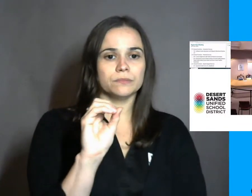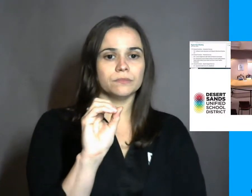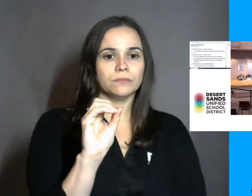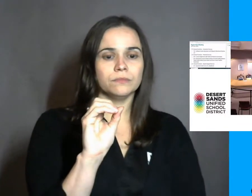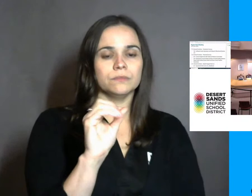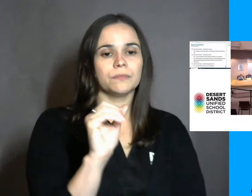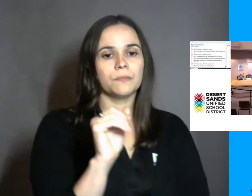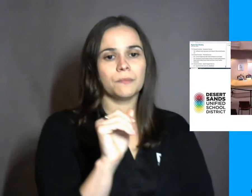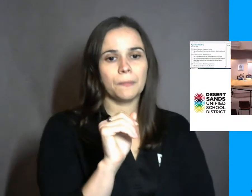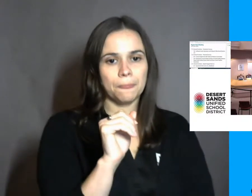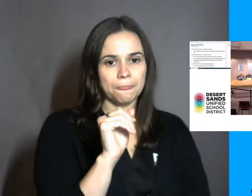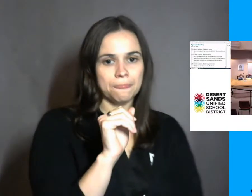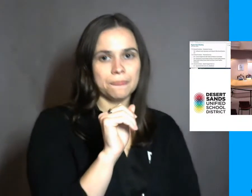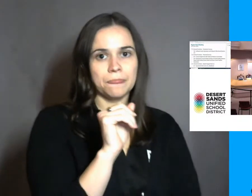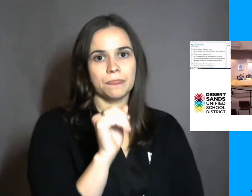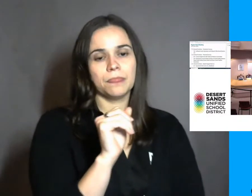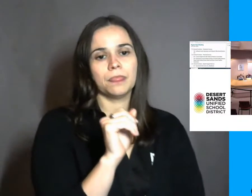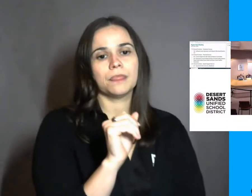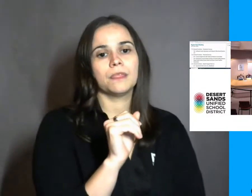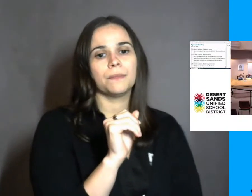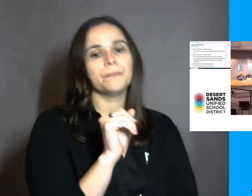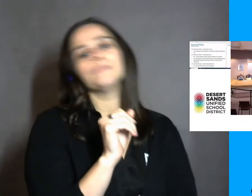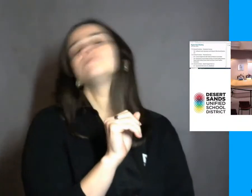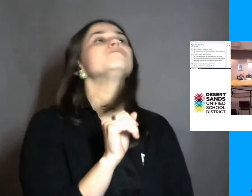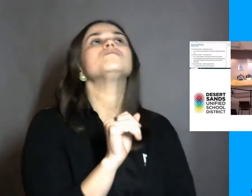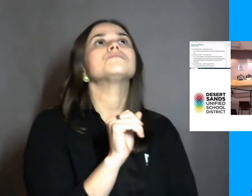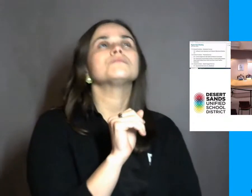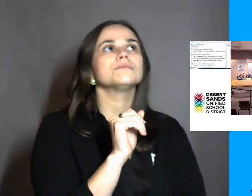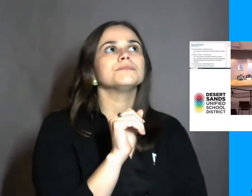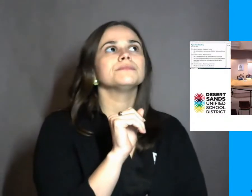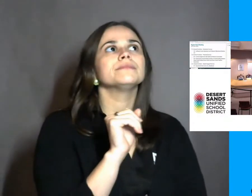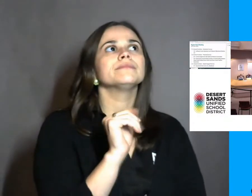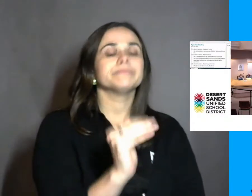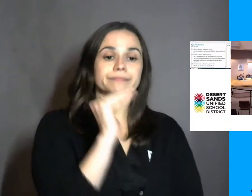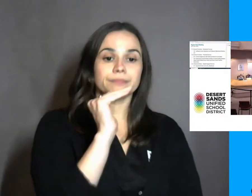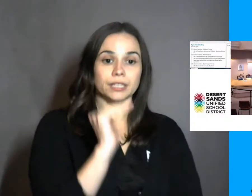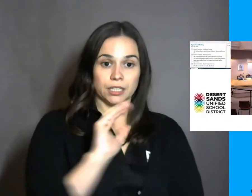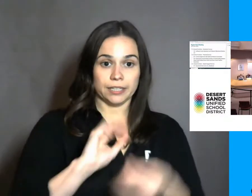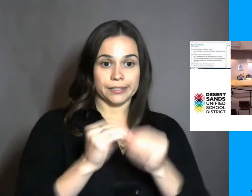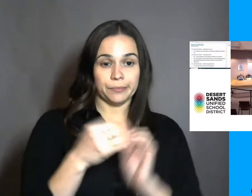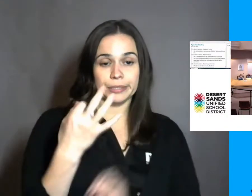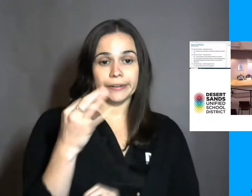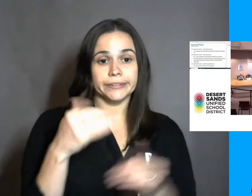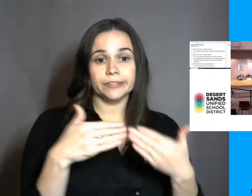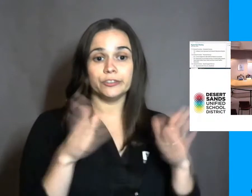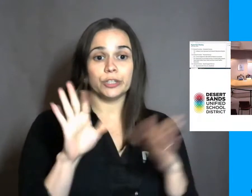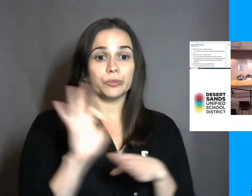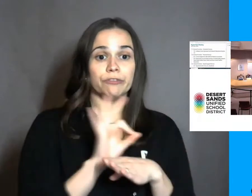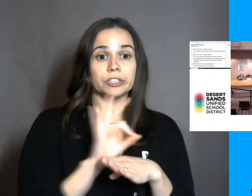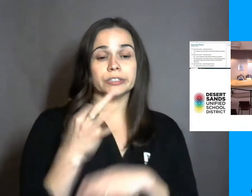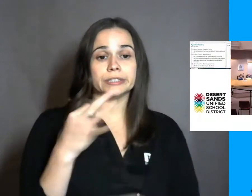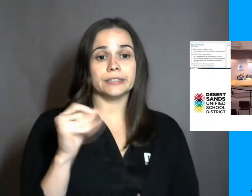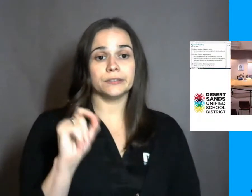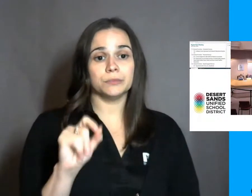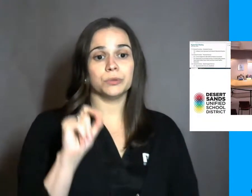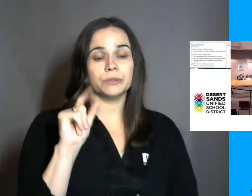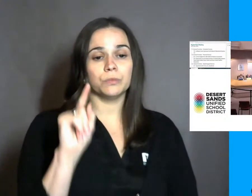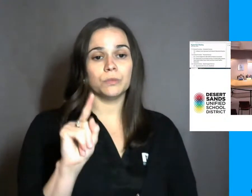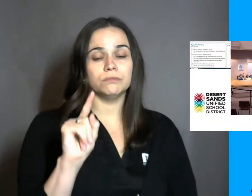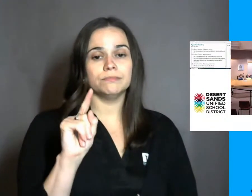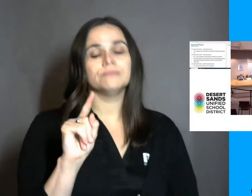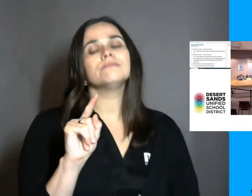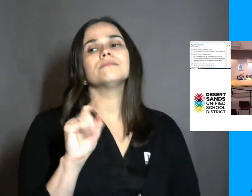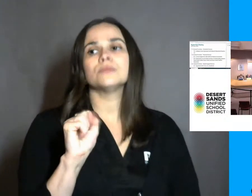And we're moving on to 19, general functions. We have 19.1, software license agreement with